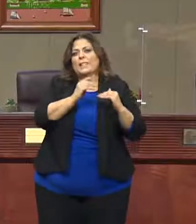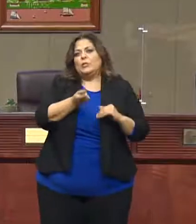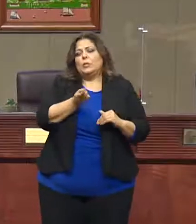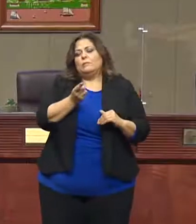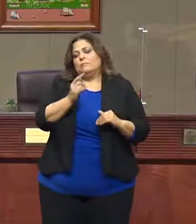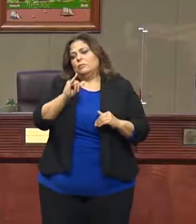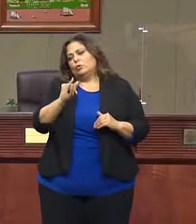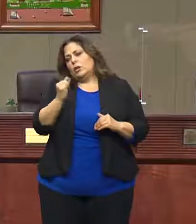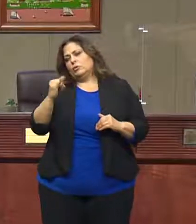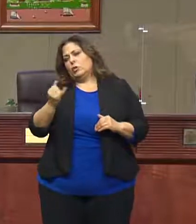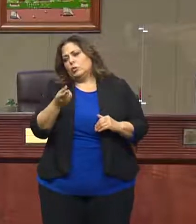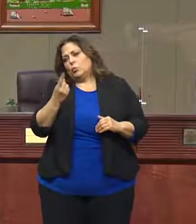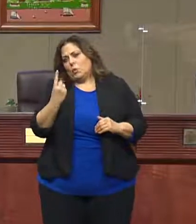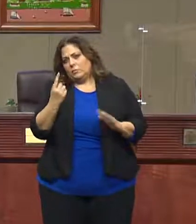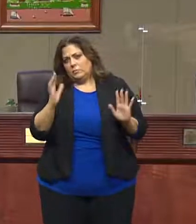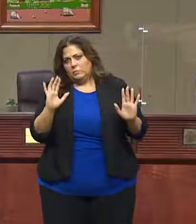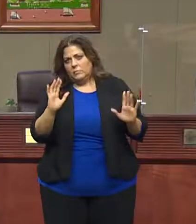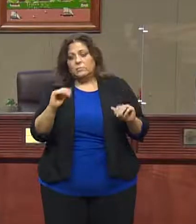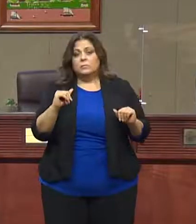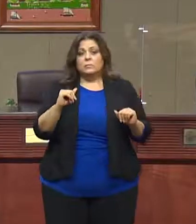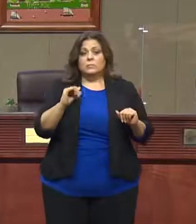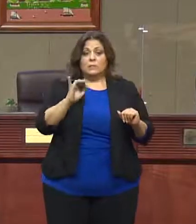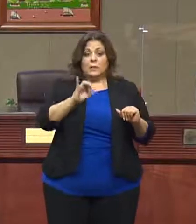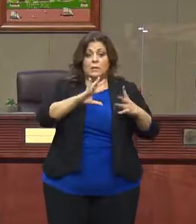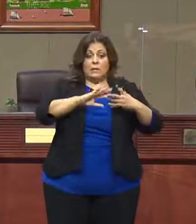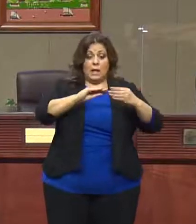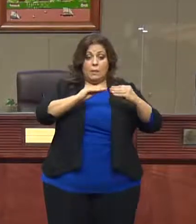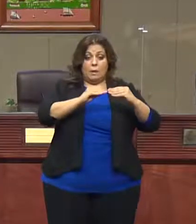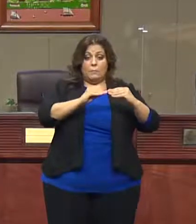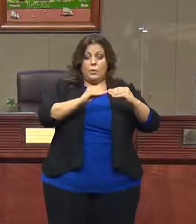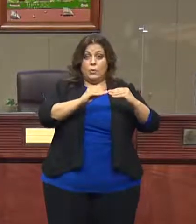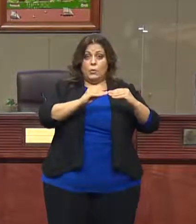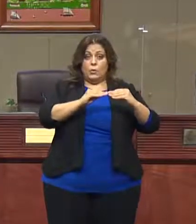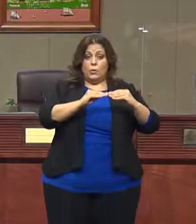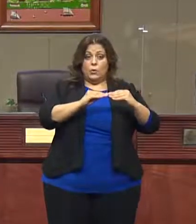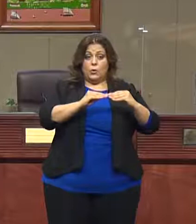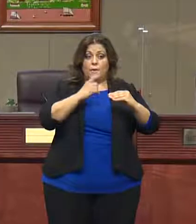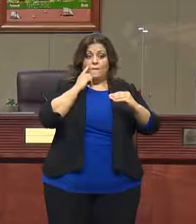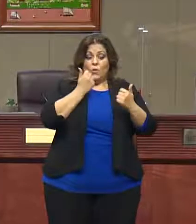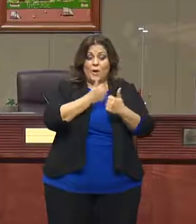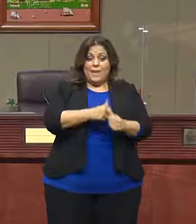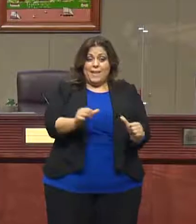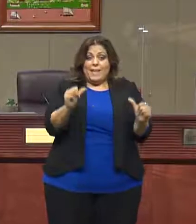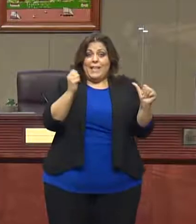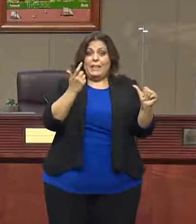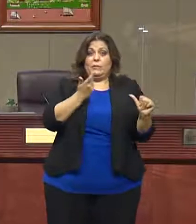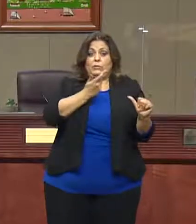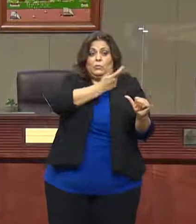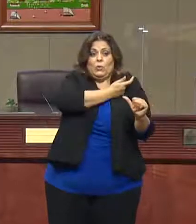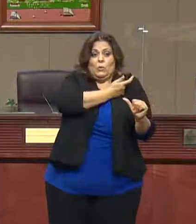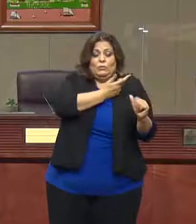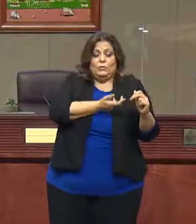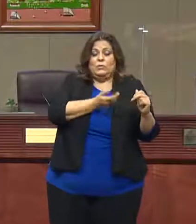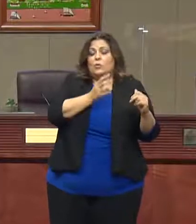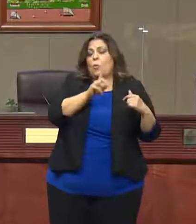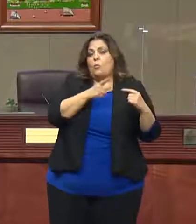& Johnson. And that number for any doses received, it goes only up to